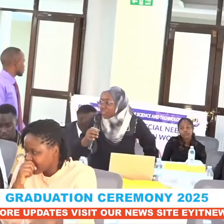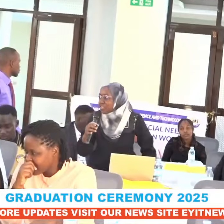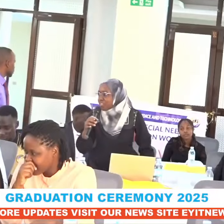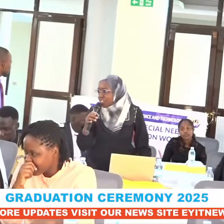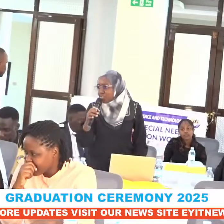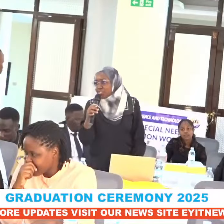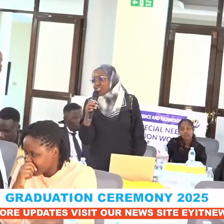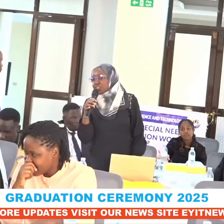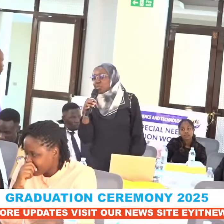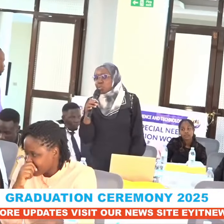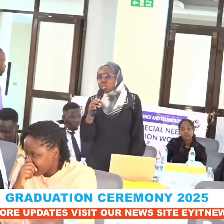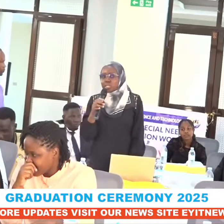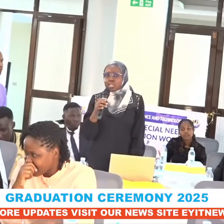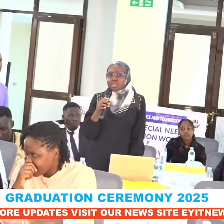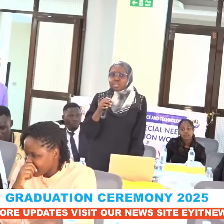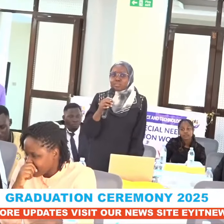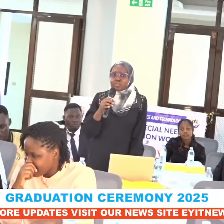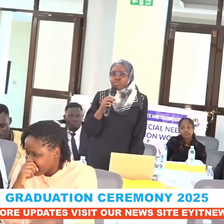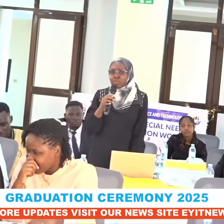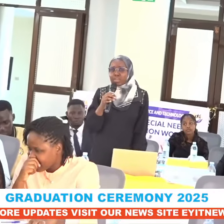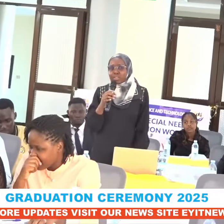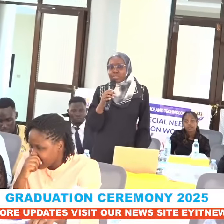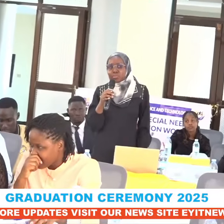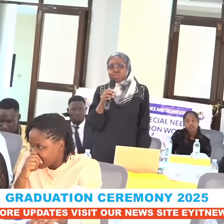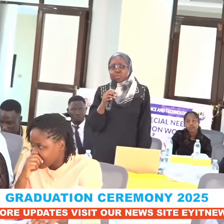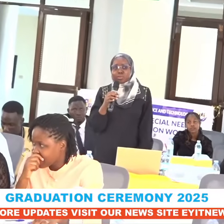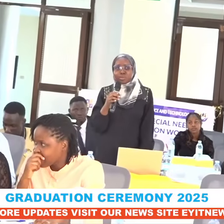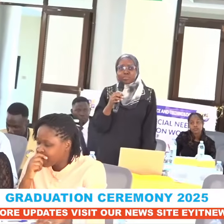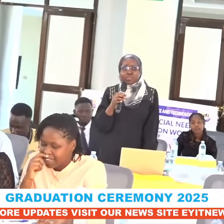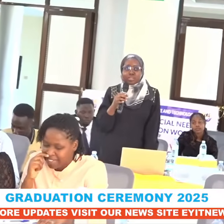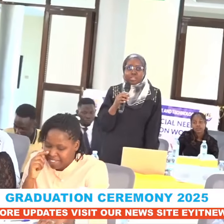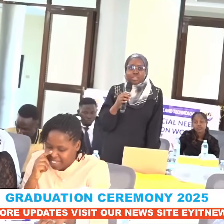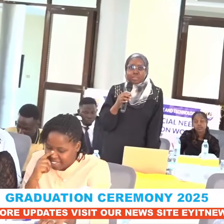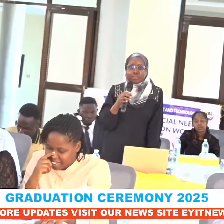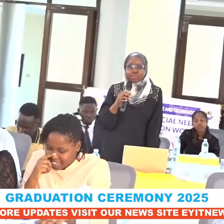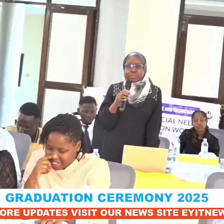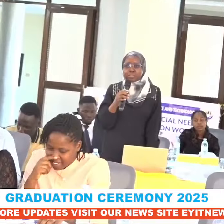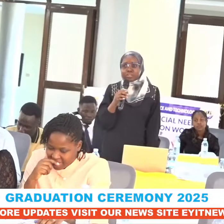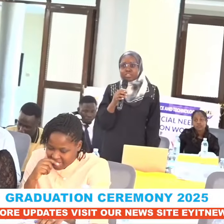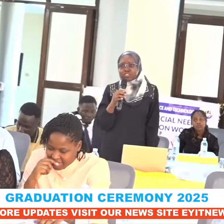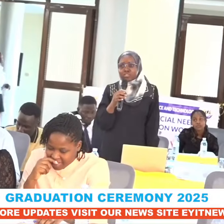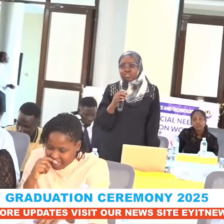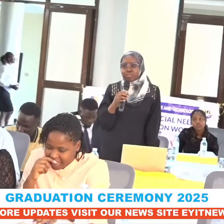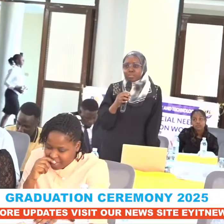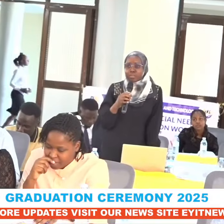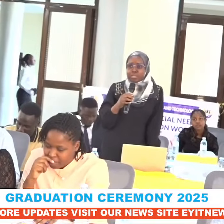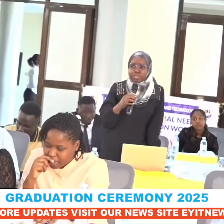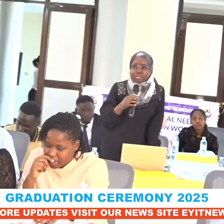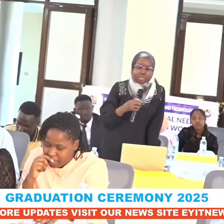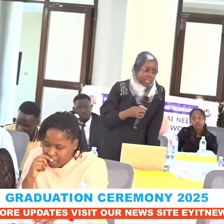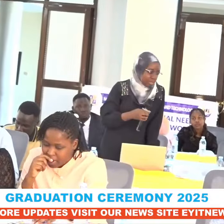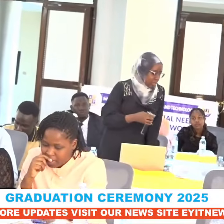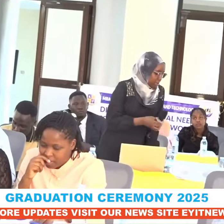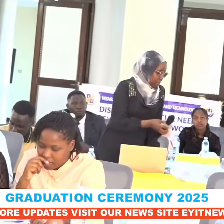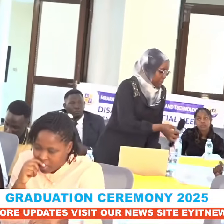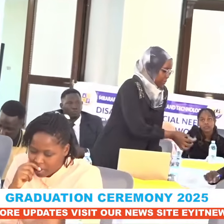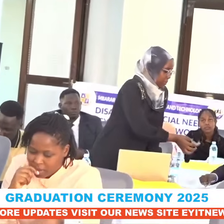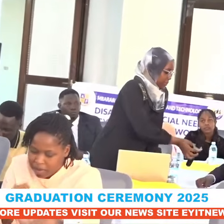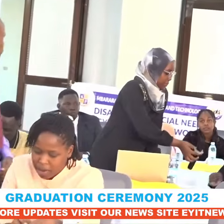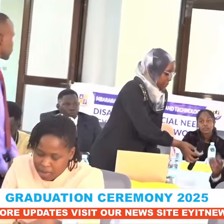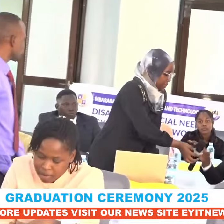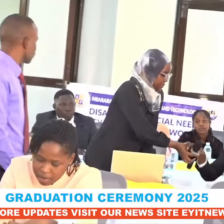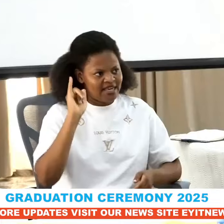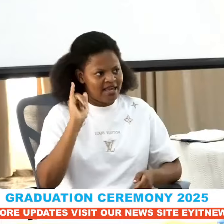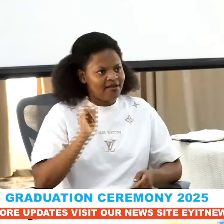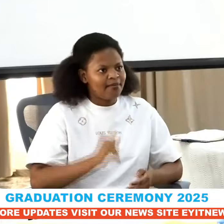Good afternoon to you all. I'm Sumaya Nalukwago, a volunteer in the Public Relations Department.